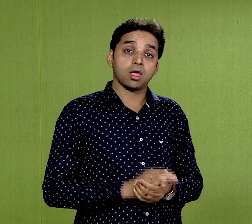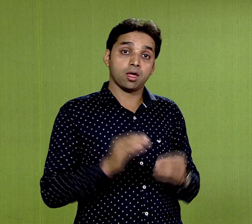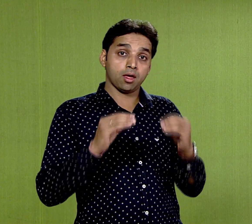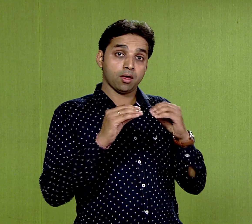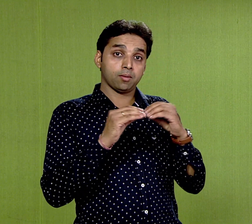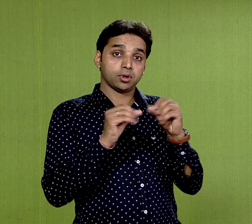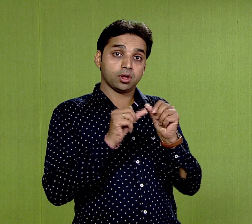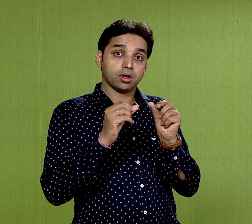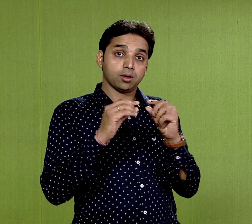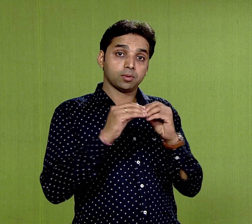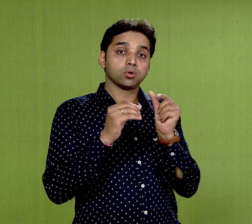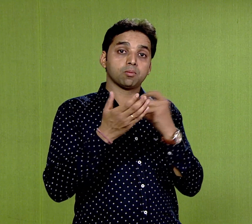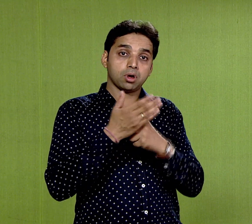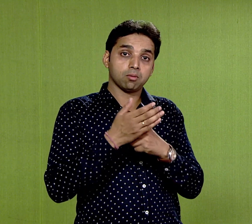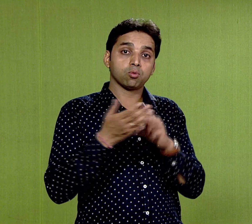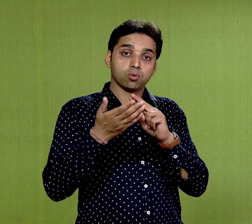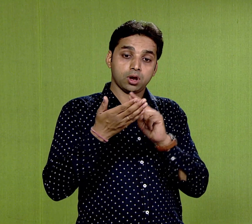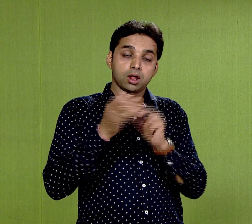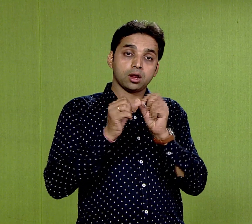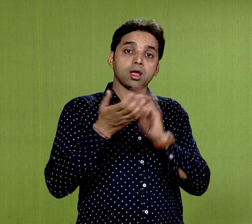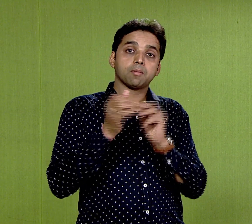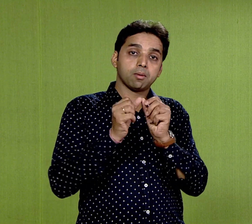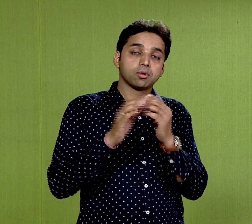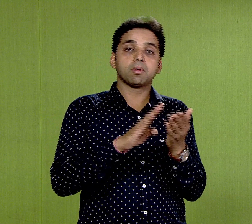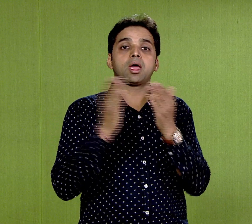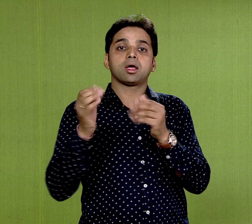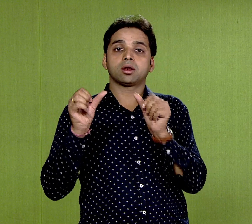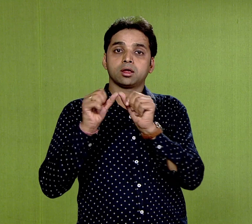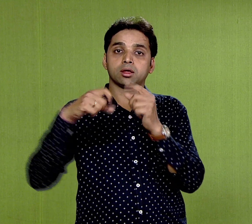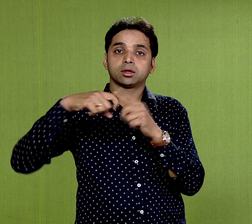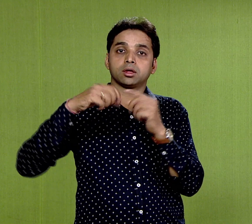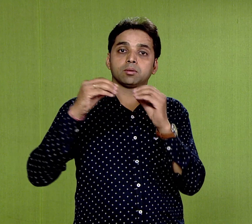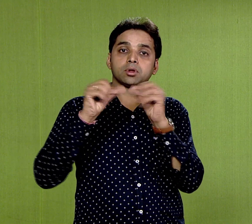Baburnama and Akbarnama.